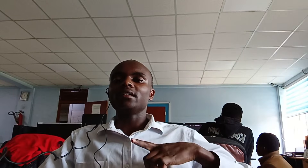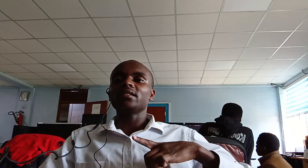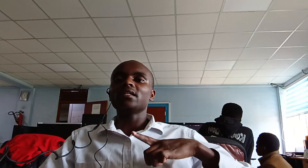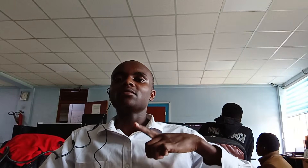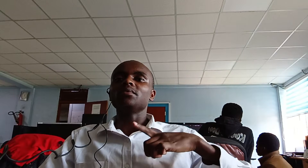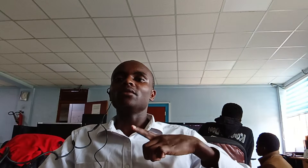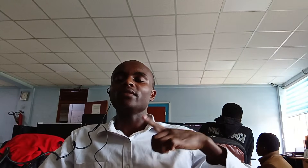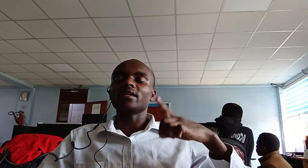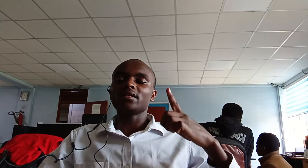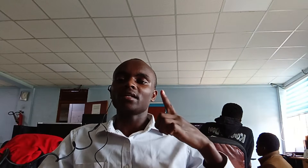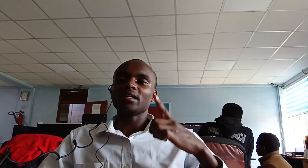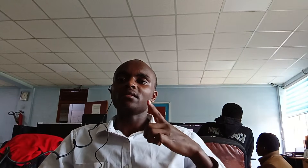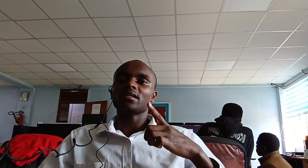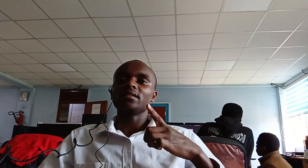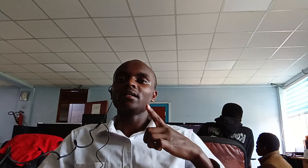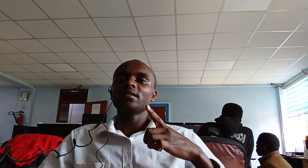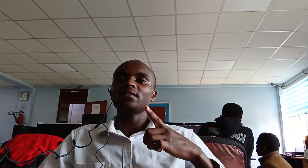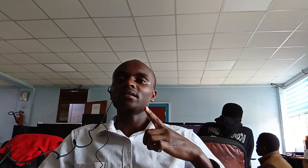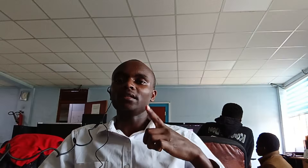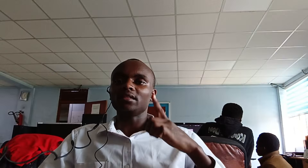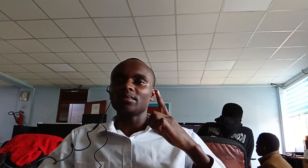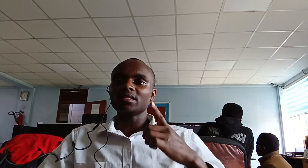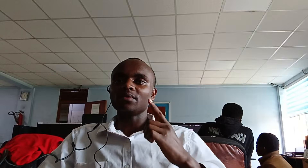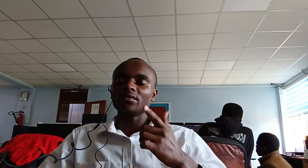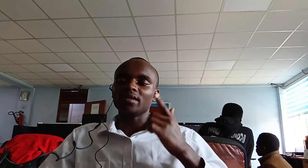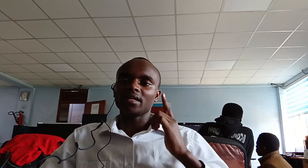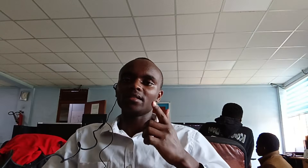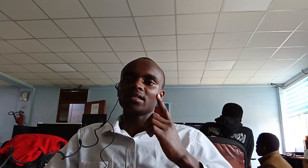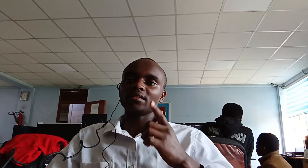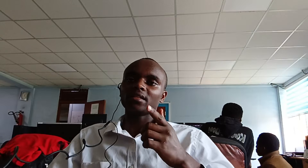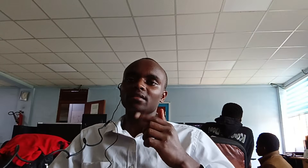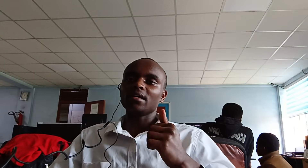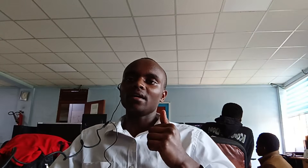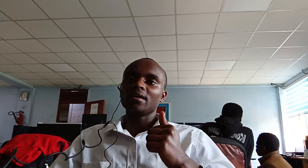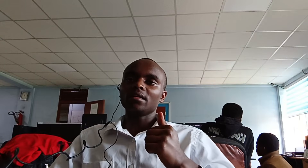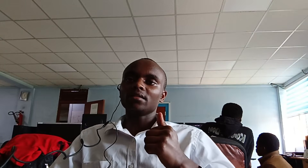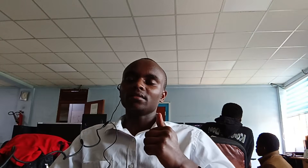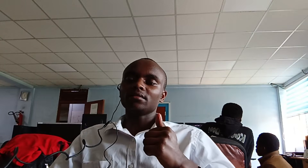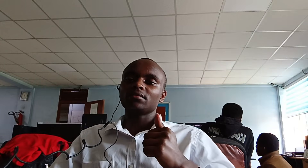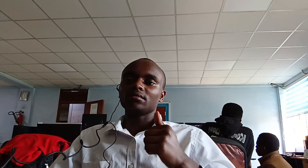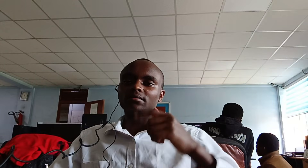has to be on the right hand side. It must be on the right hand side. So,